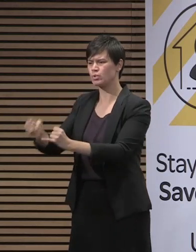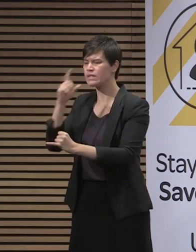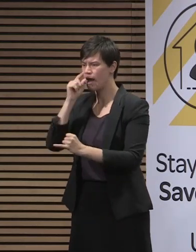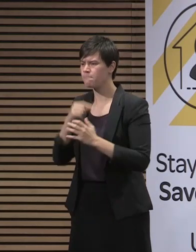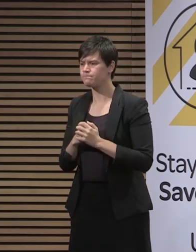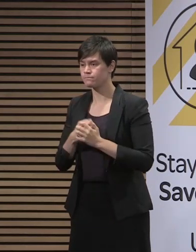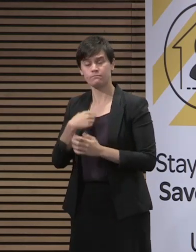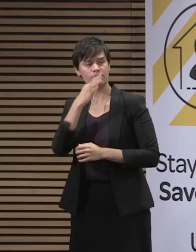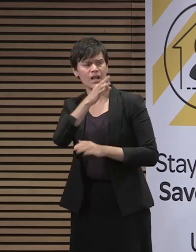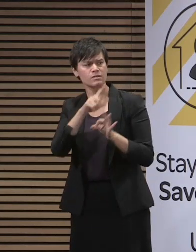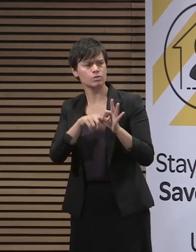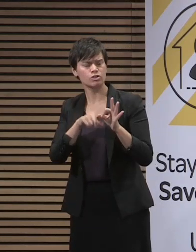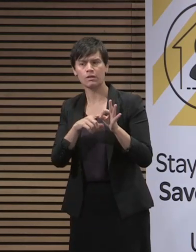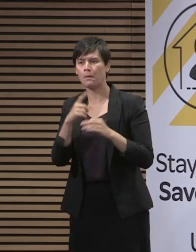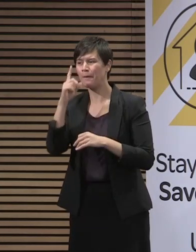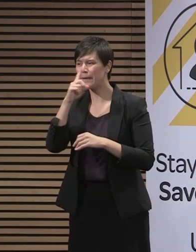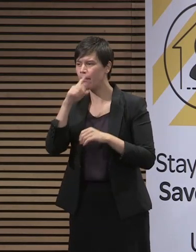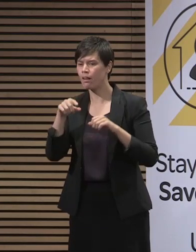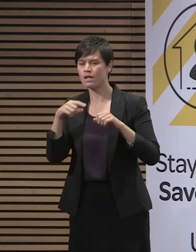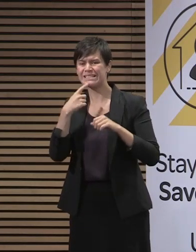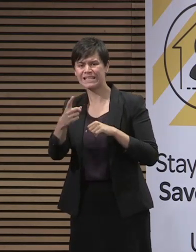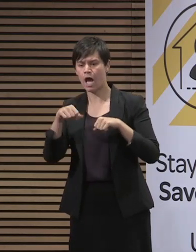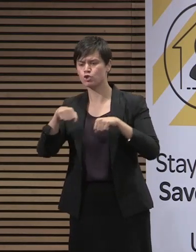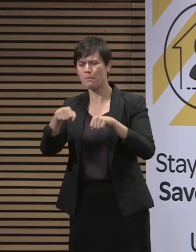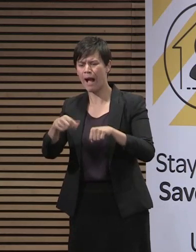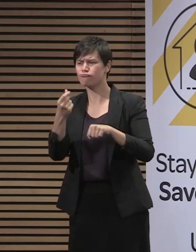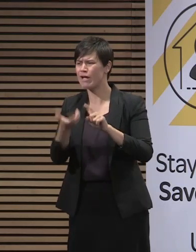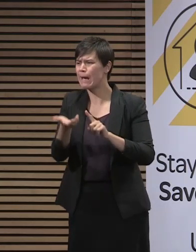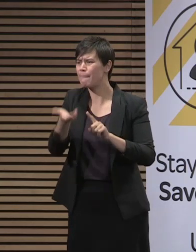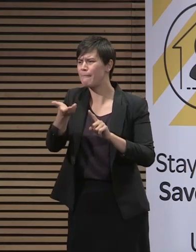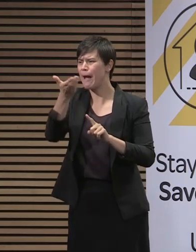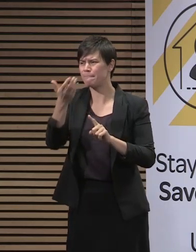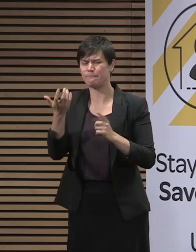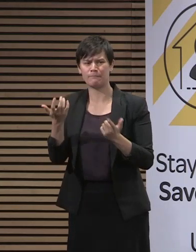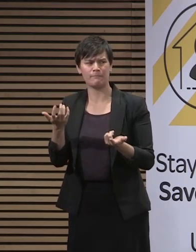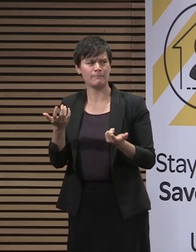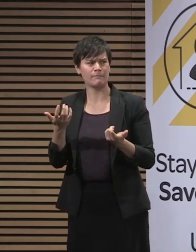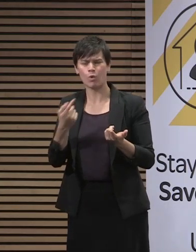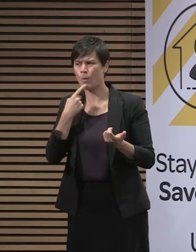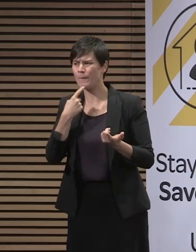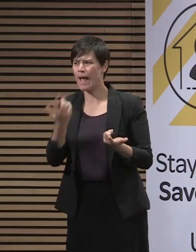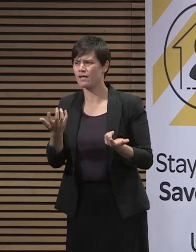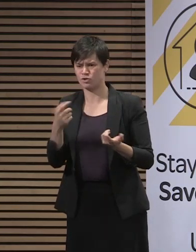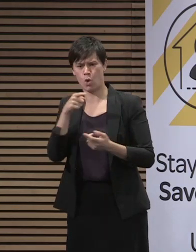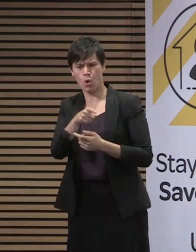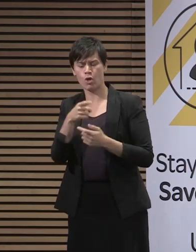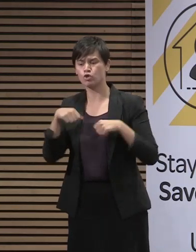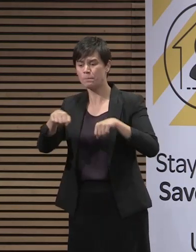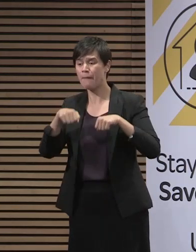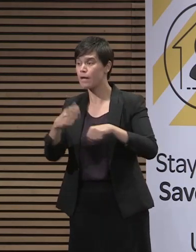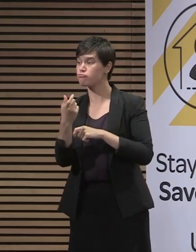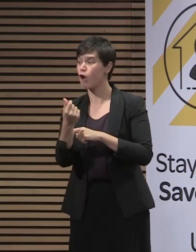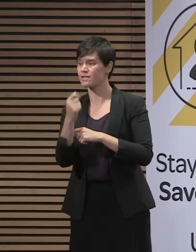hearing from people who are complaining about high prices. Yes, yeah. Are you looking to freeze supermarket prices? What I've asked for are